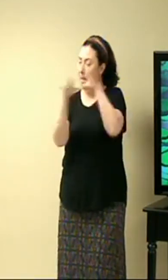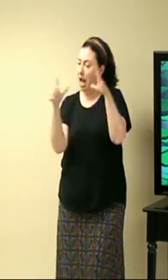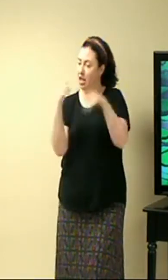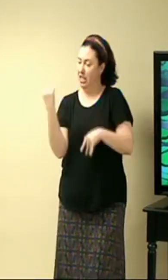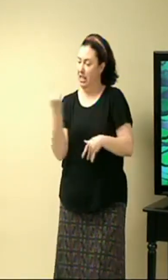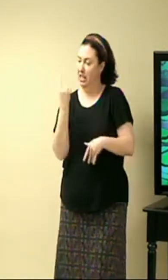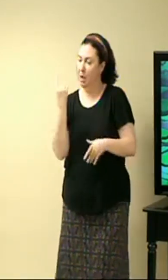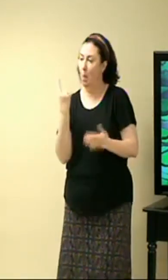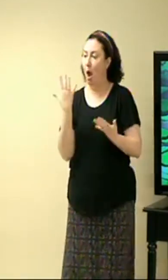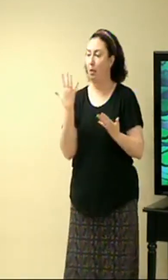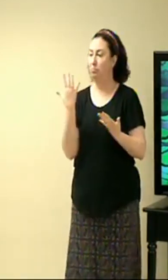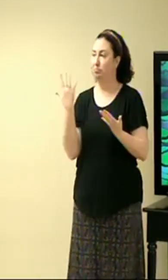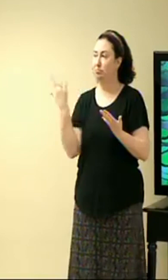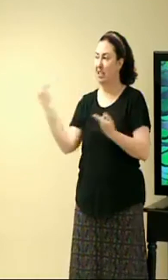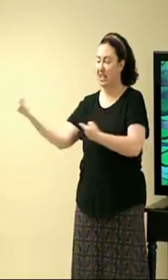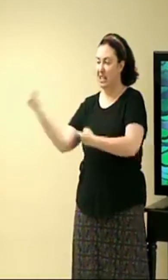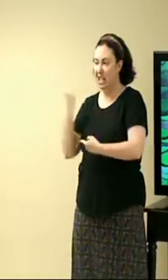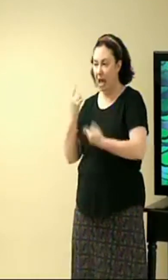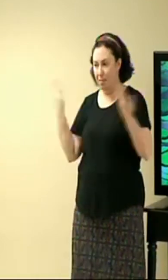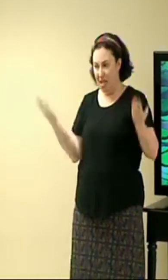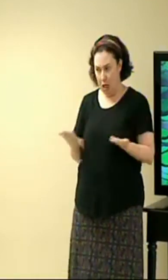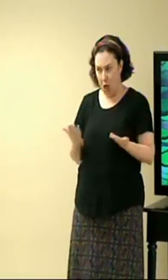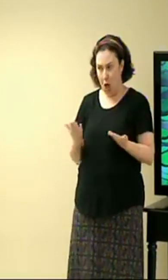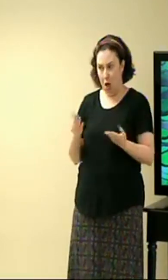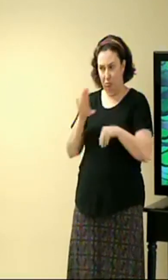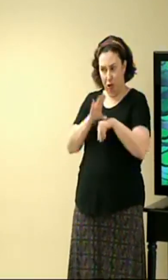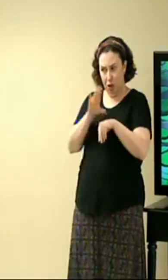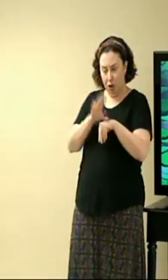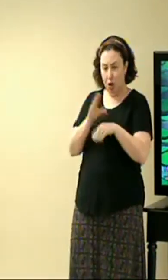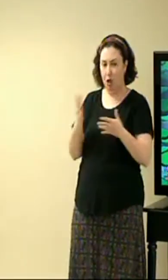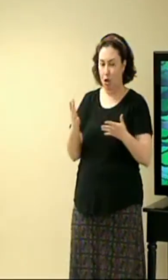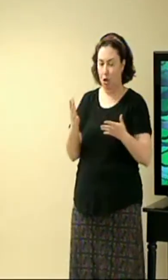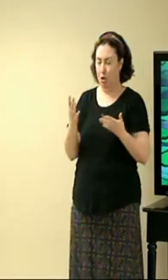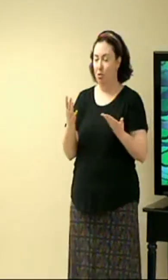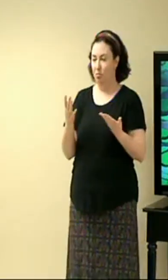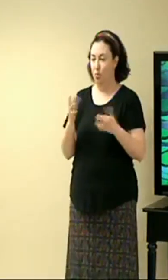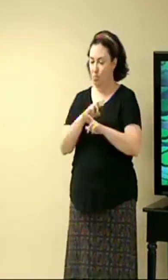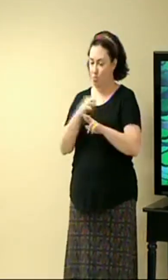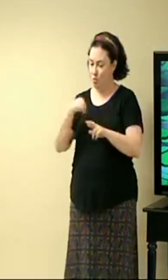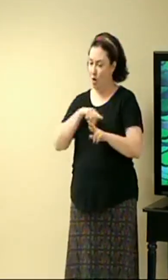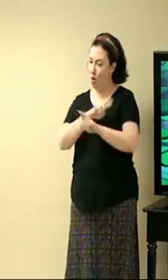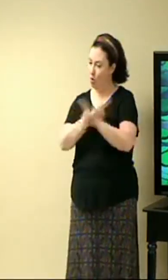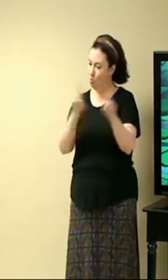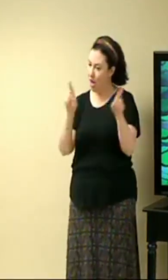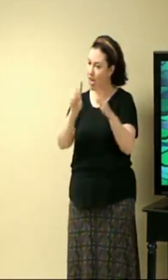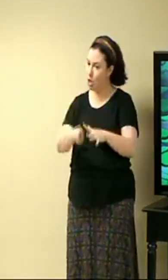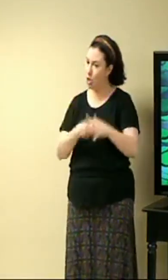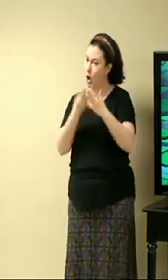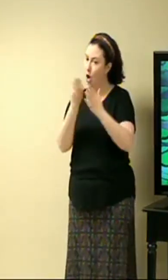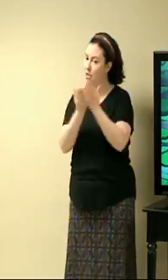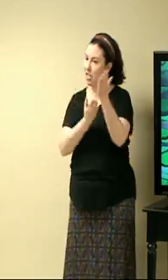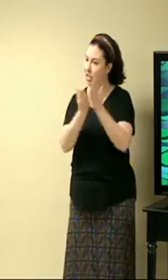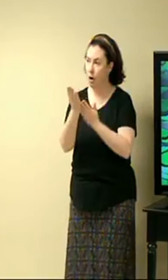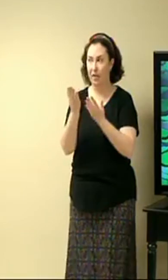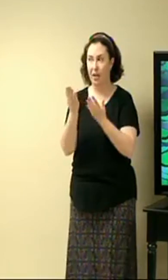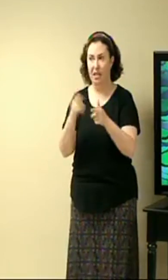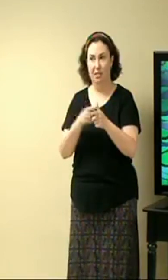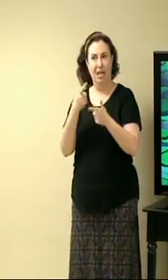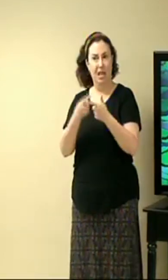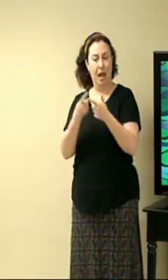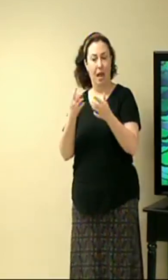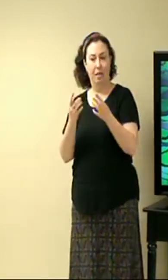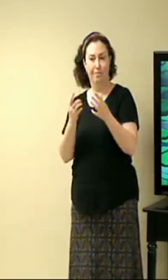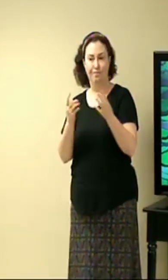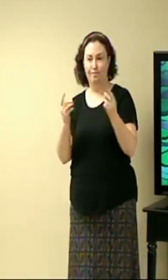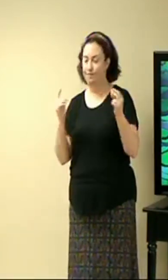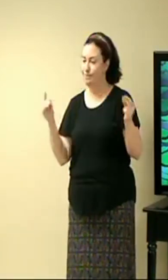service, our 5-minute countdown hit zero, and then some guy with a beard and long hair walks through our door, and we go to greet him, and he